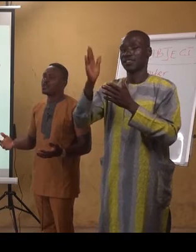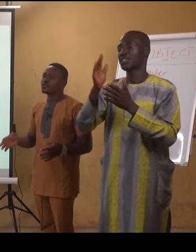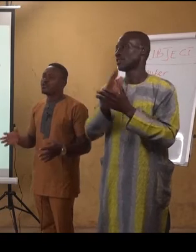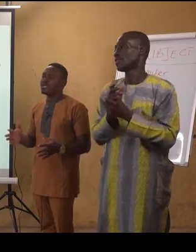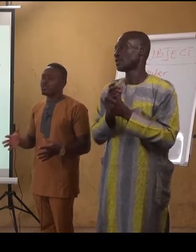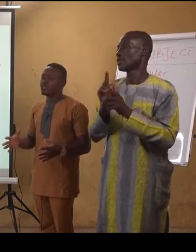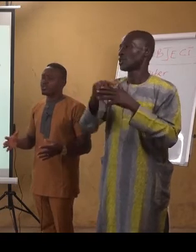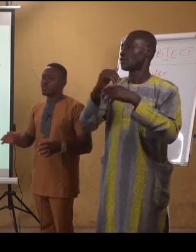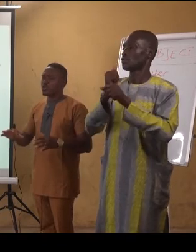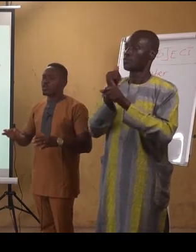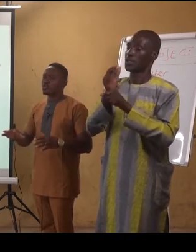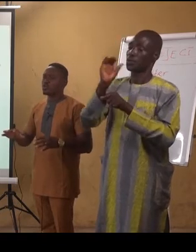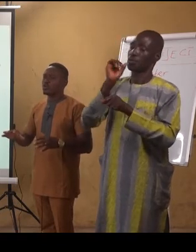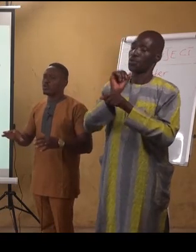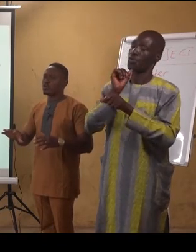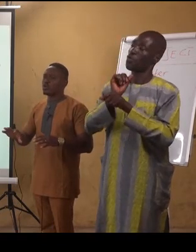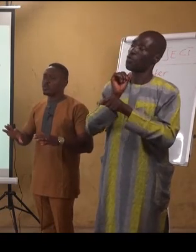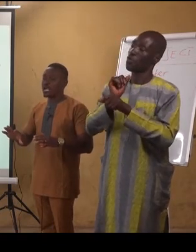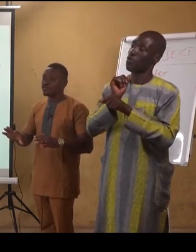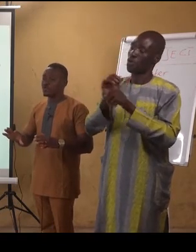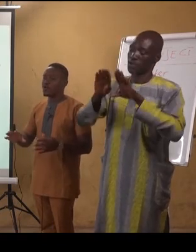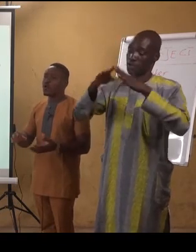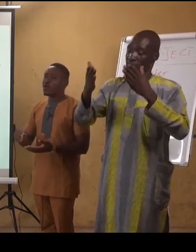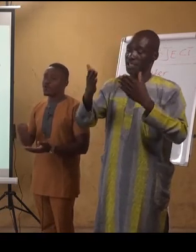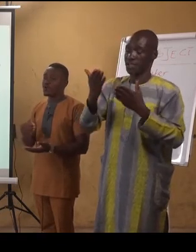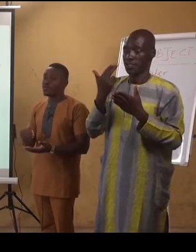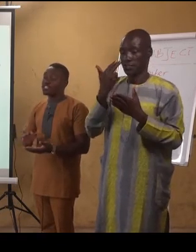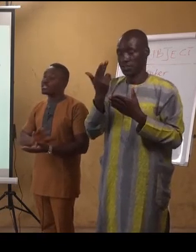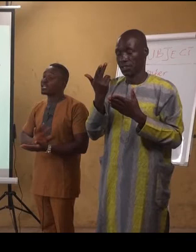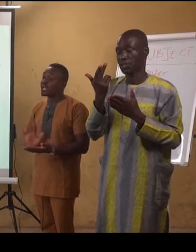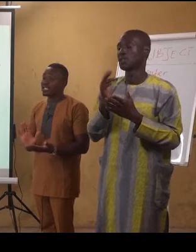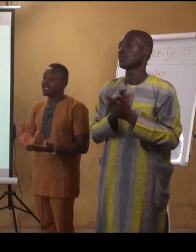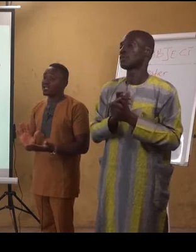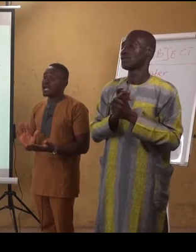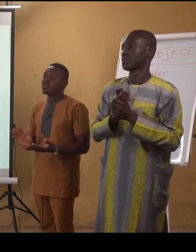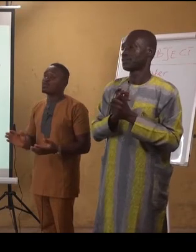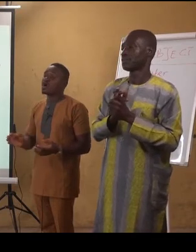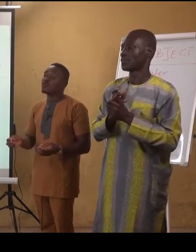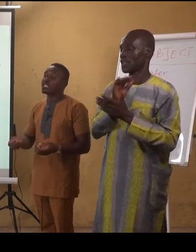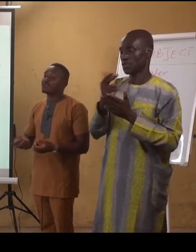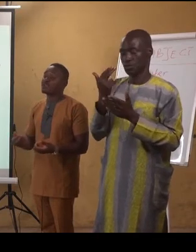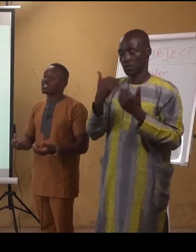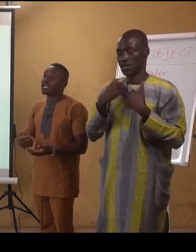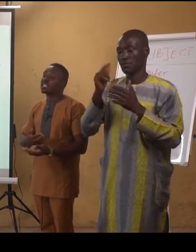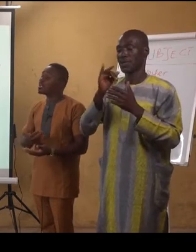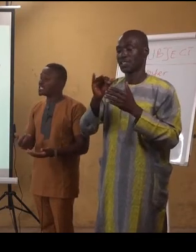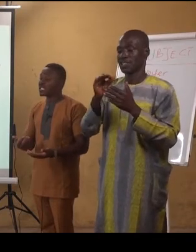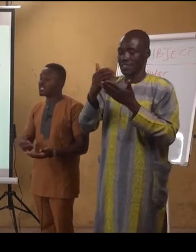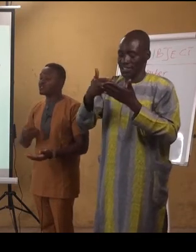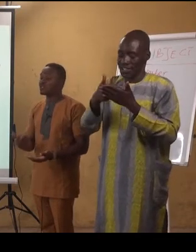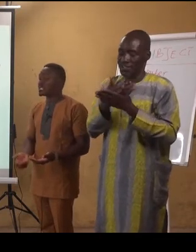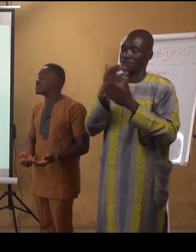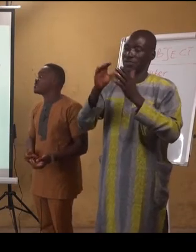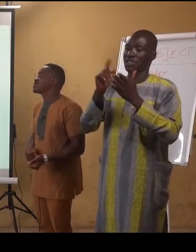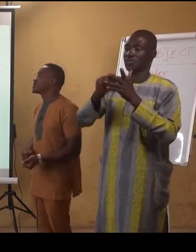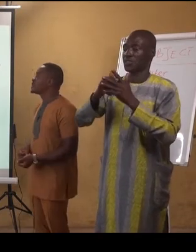peradventure, to make what? Your platform or your page cleared, and you have what? A fresh and a clear